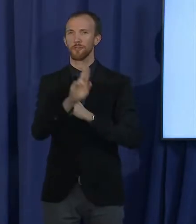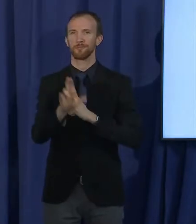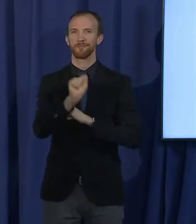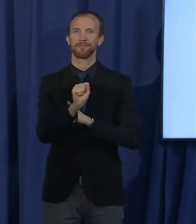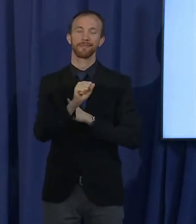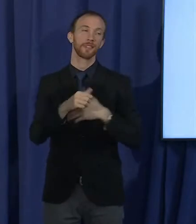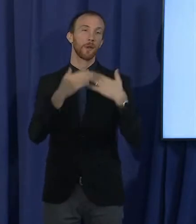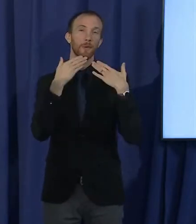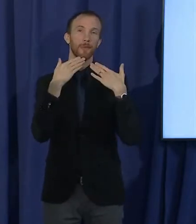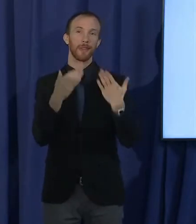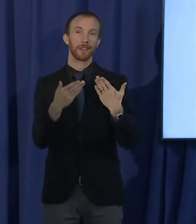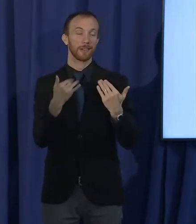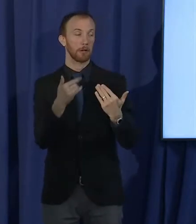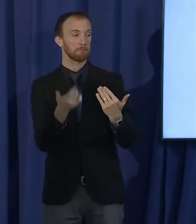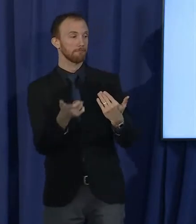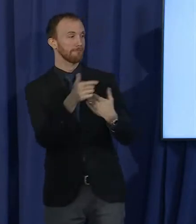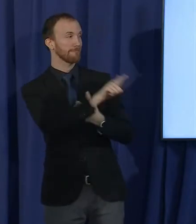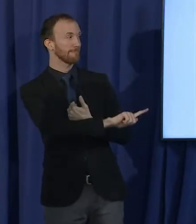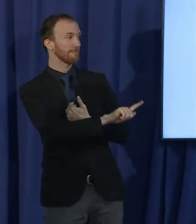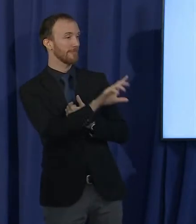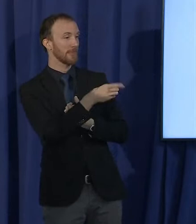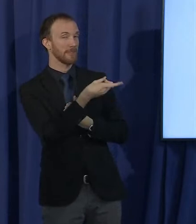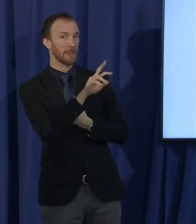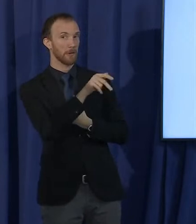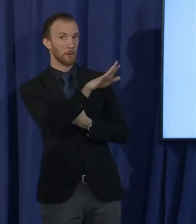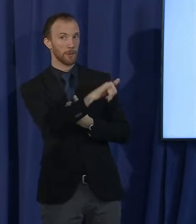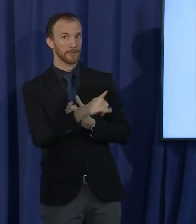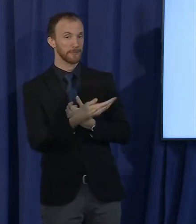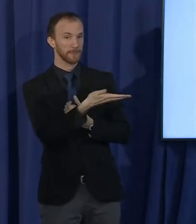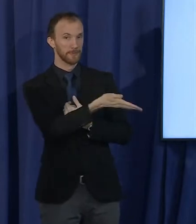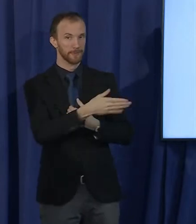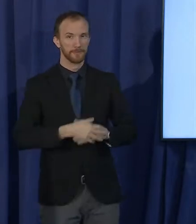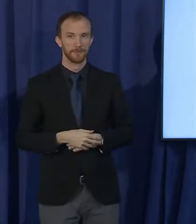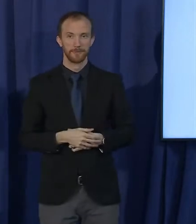Thank you. And I'll hand back to Dr. Woody.